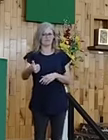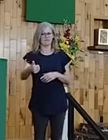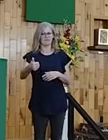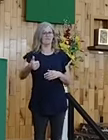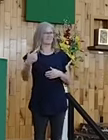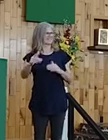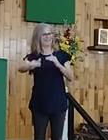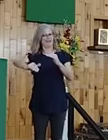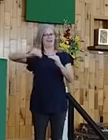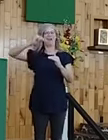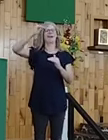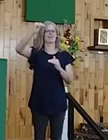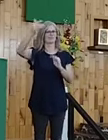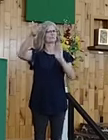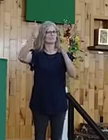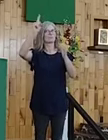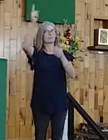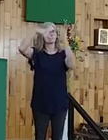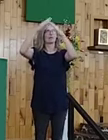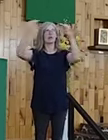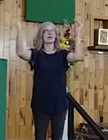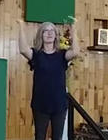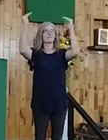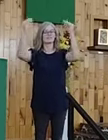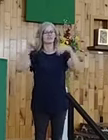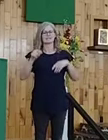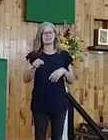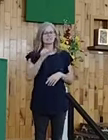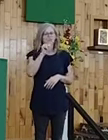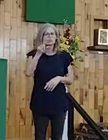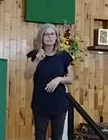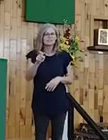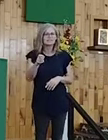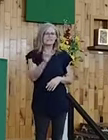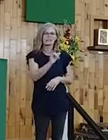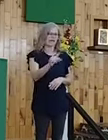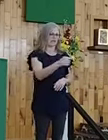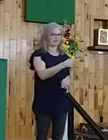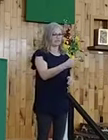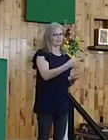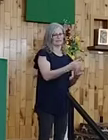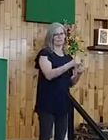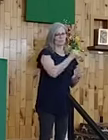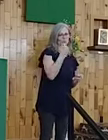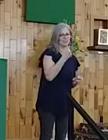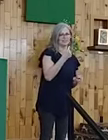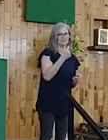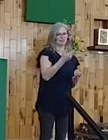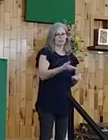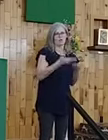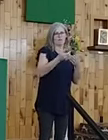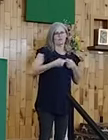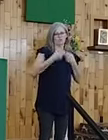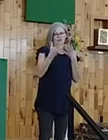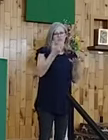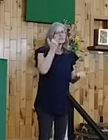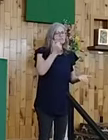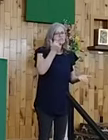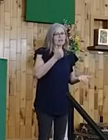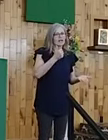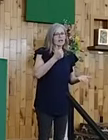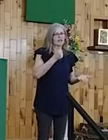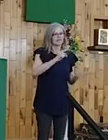He has no need, as did the high priest, to offer sacrifice day after day, first